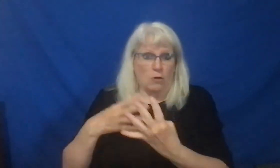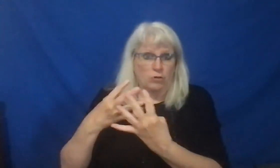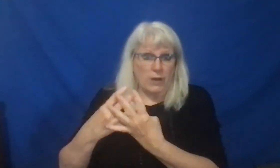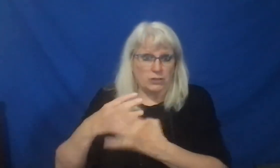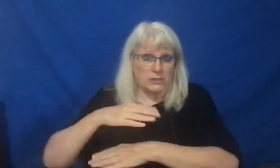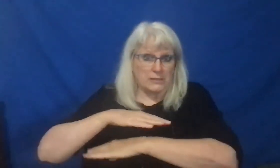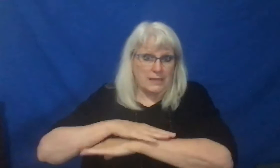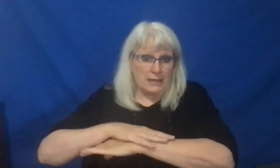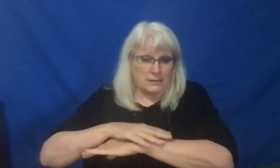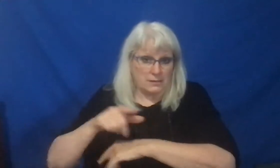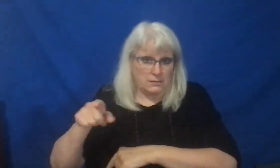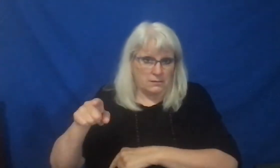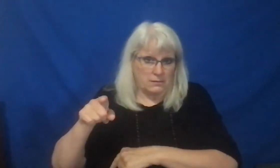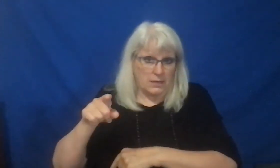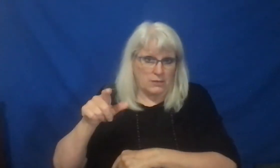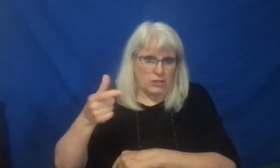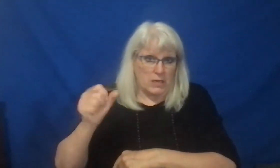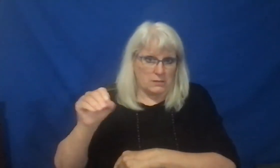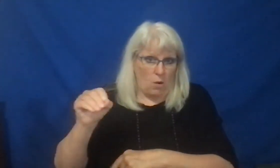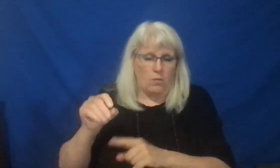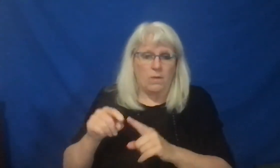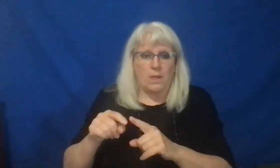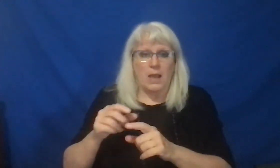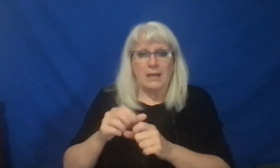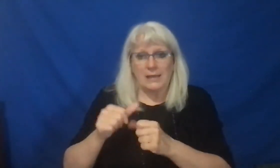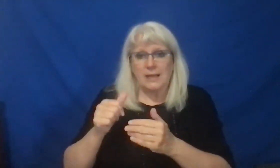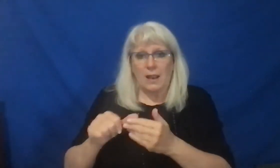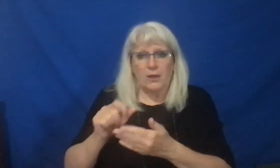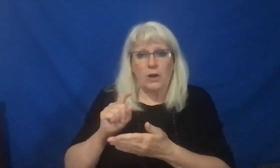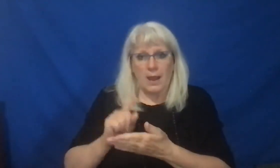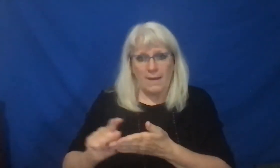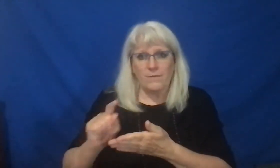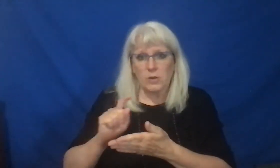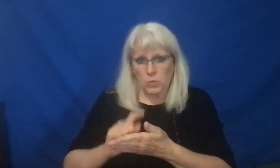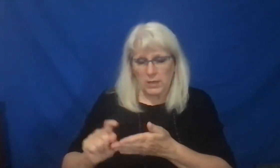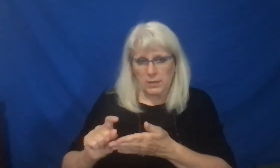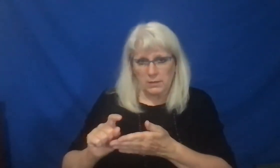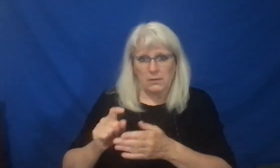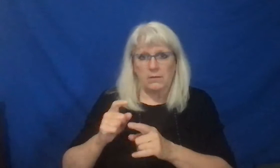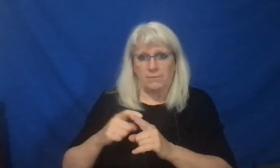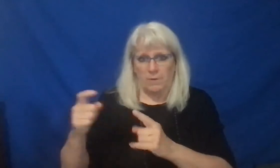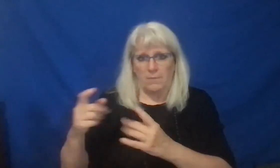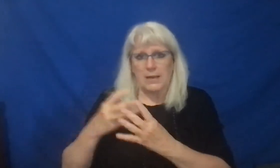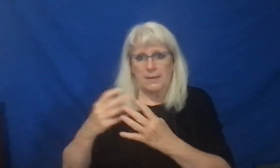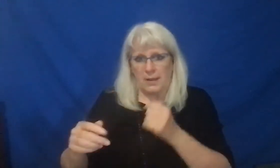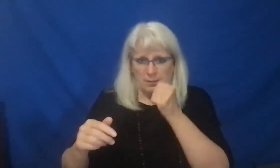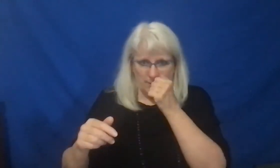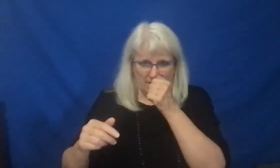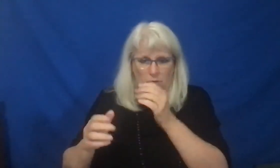receives one letter a week from an inmate requesting help understanding